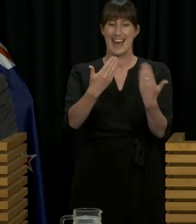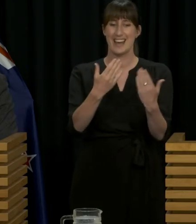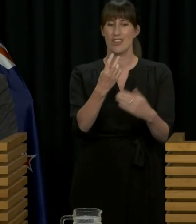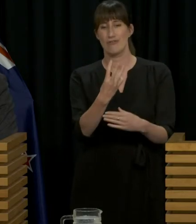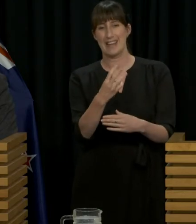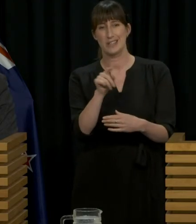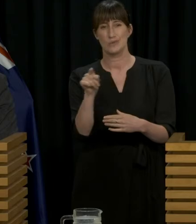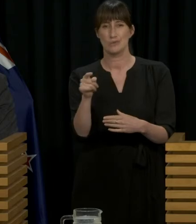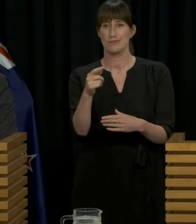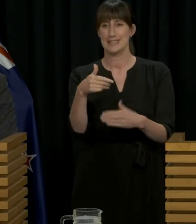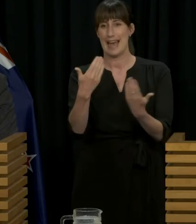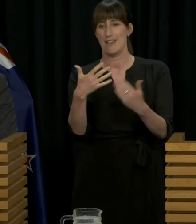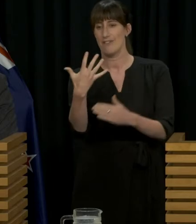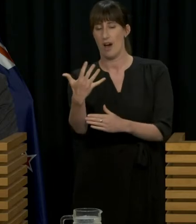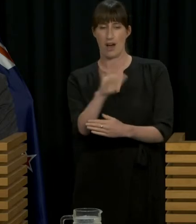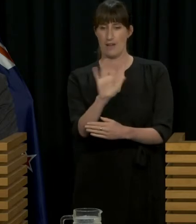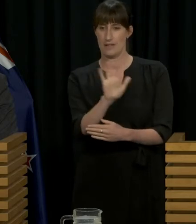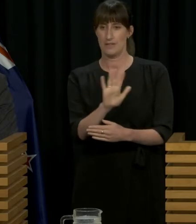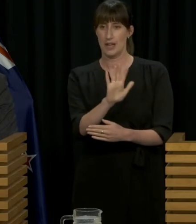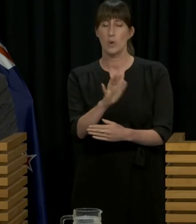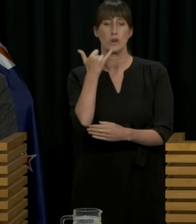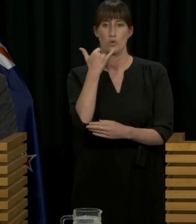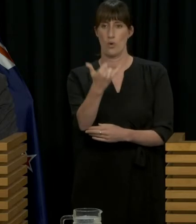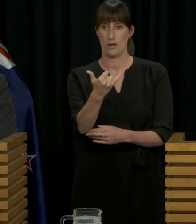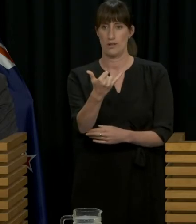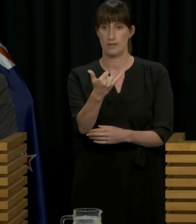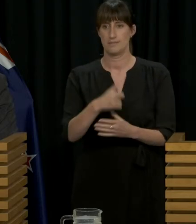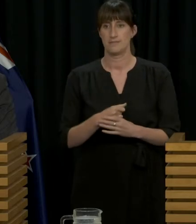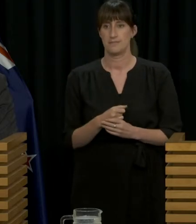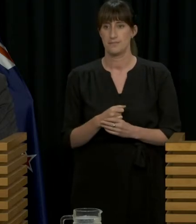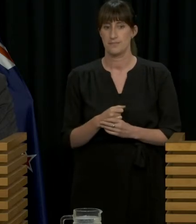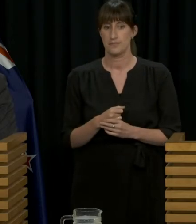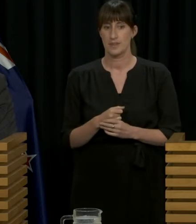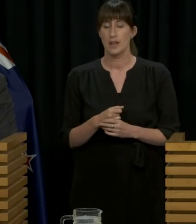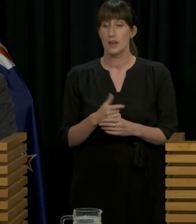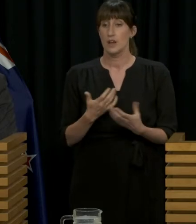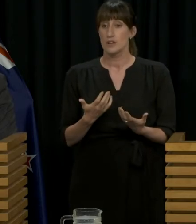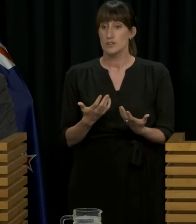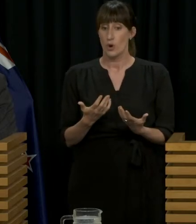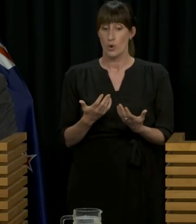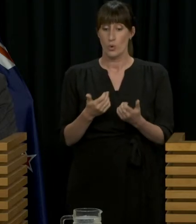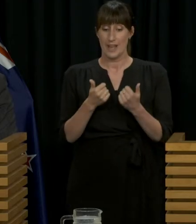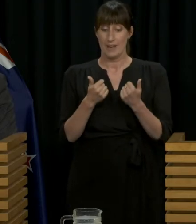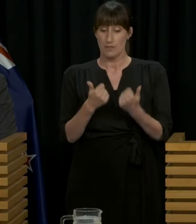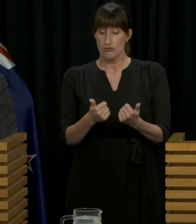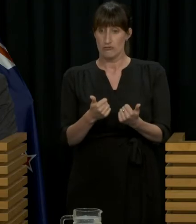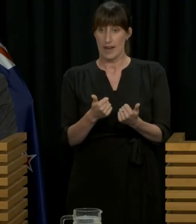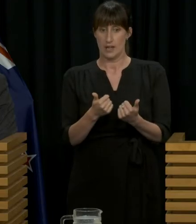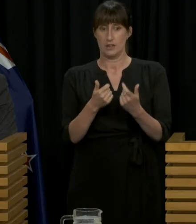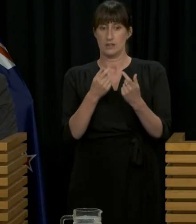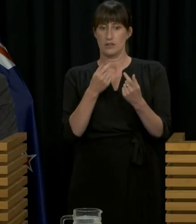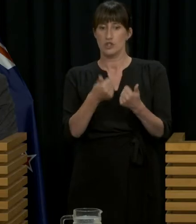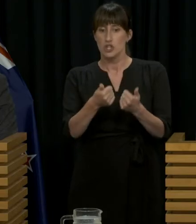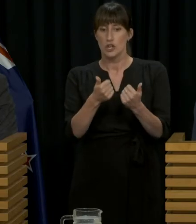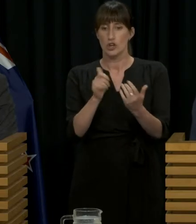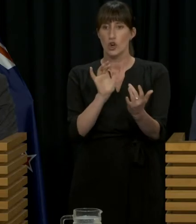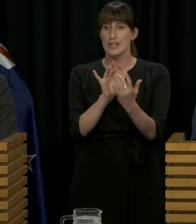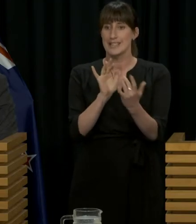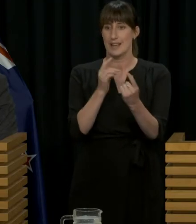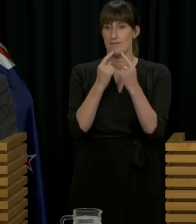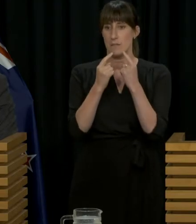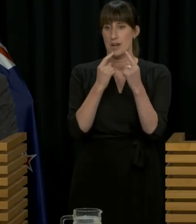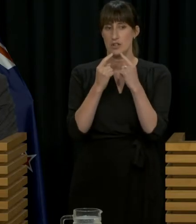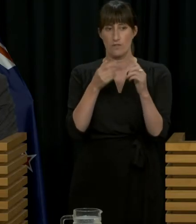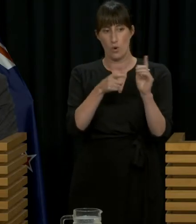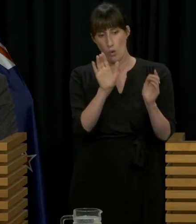fact that's why we have been able to contact all of them, because we now have good contact information for people departing.